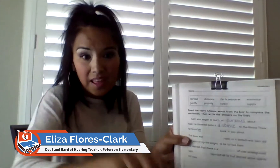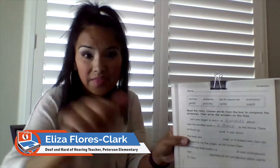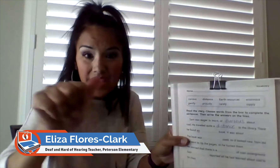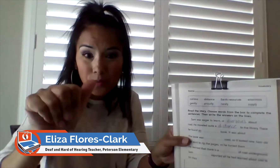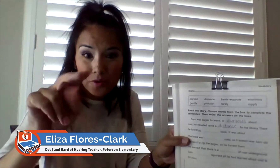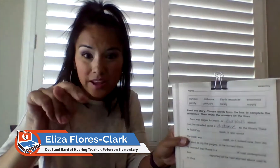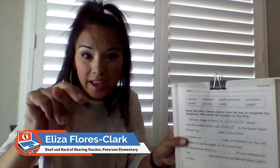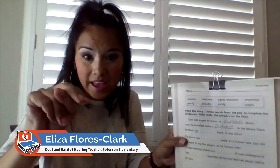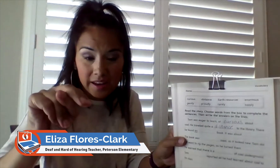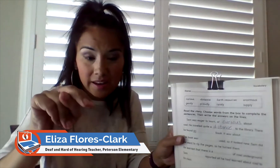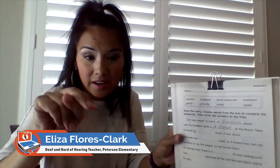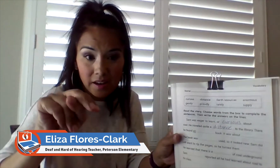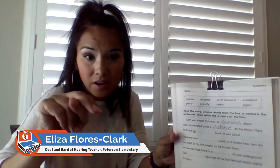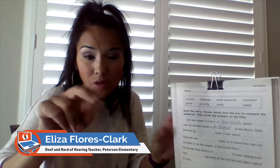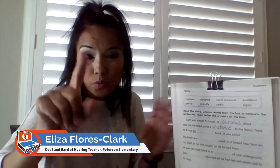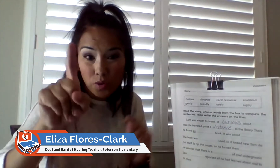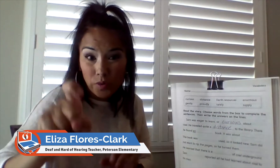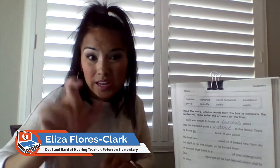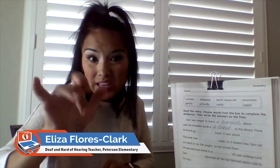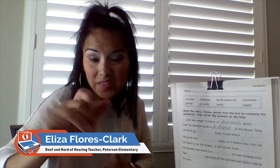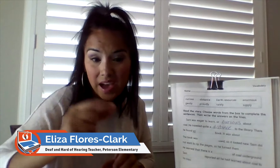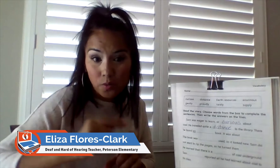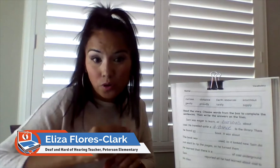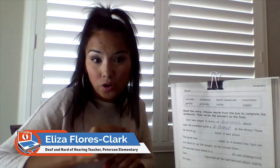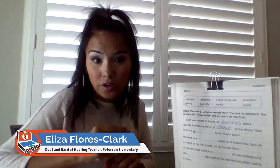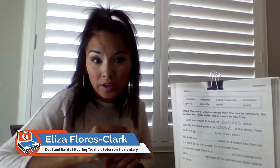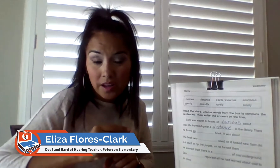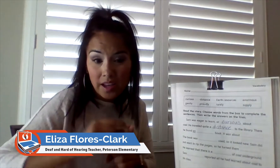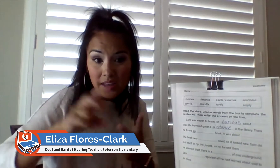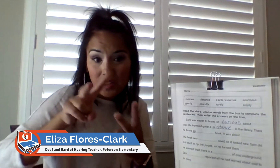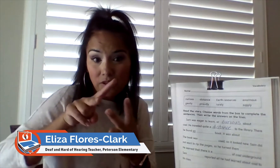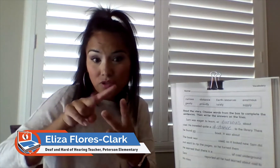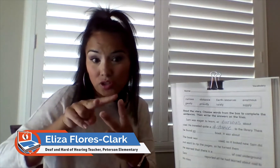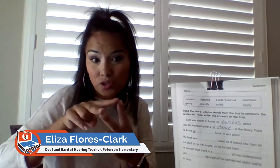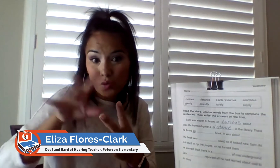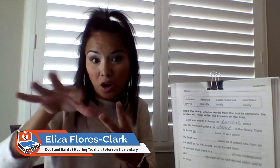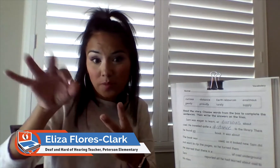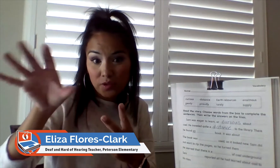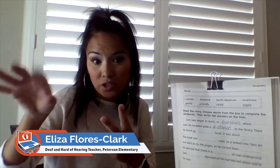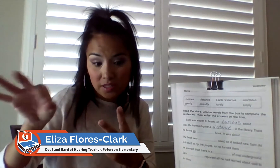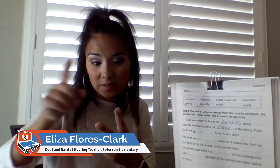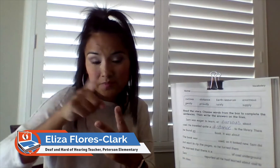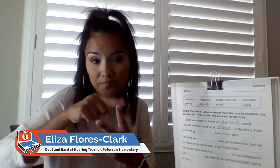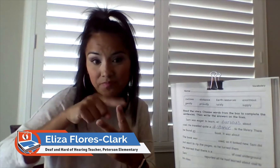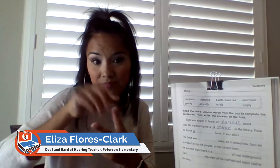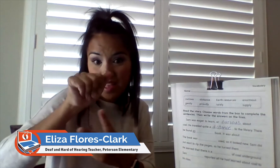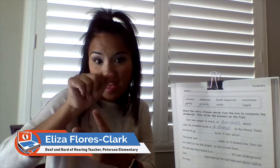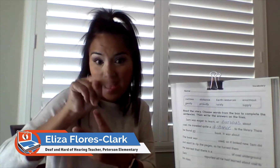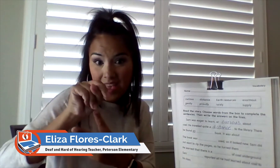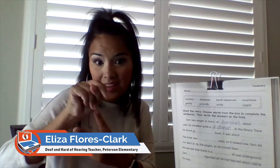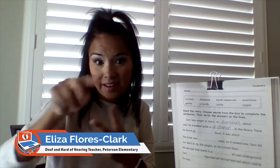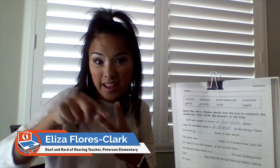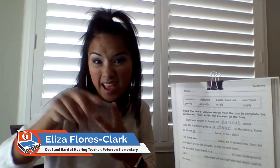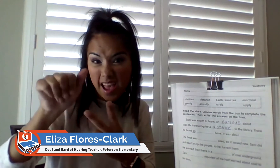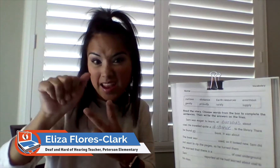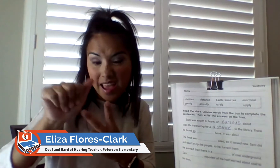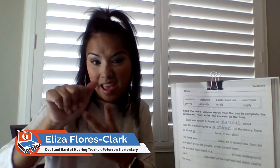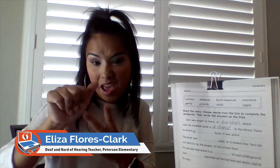That word N. When we need that word, there are two options, N and A.